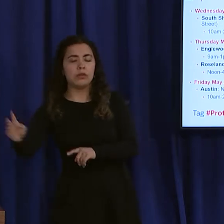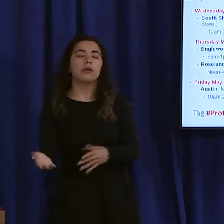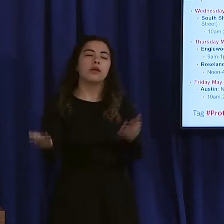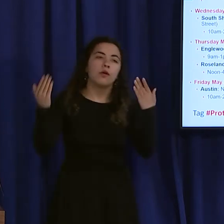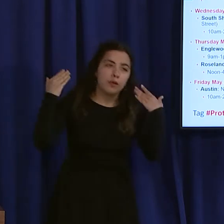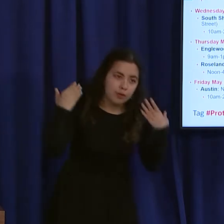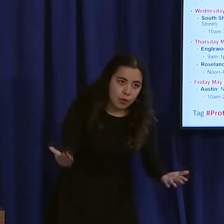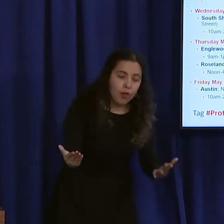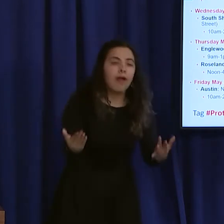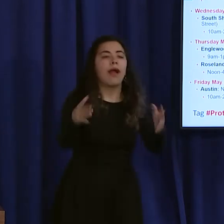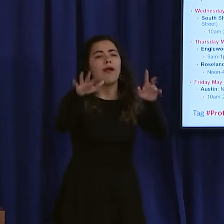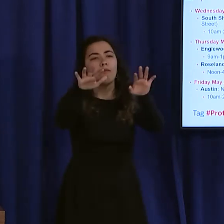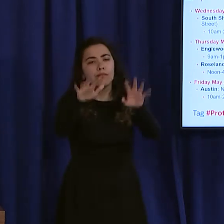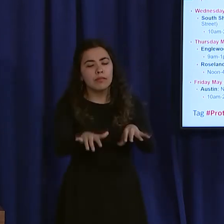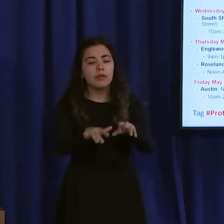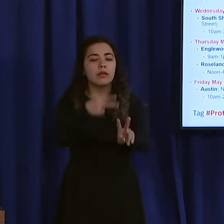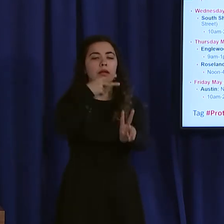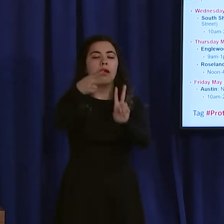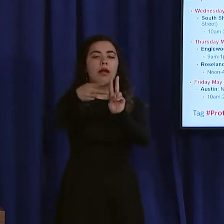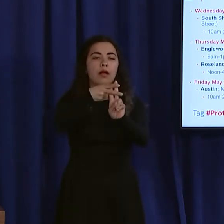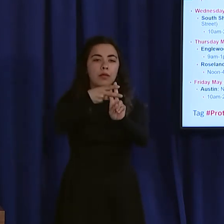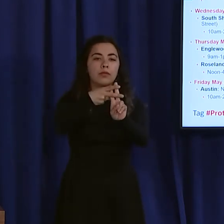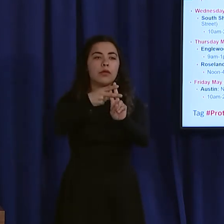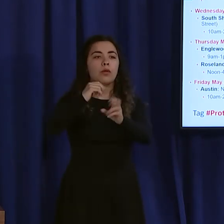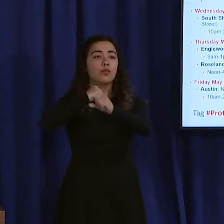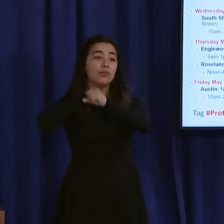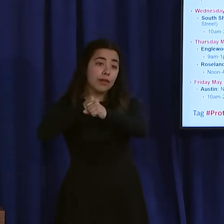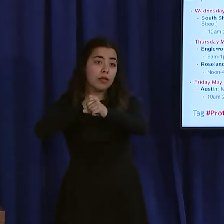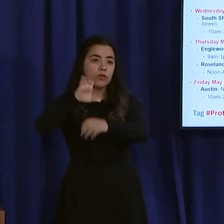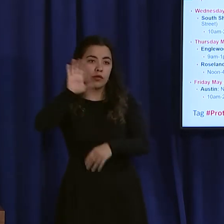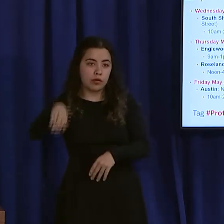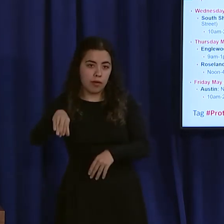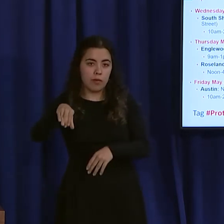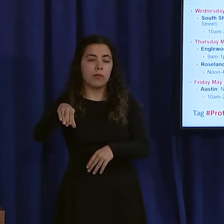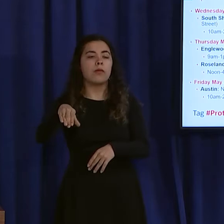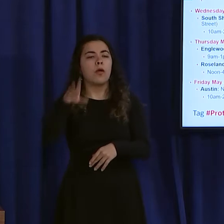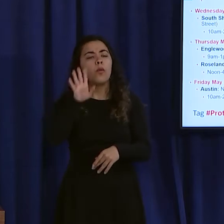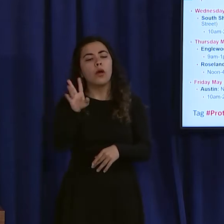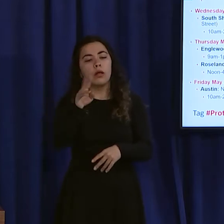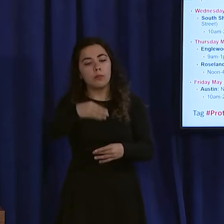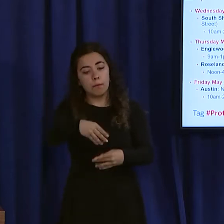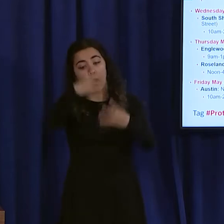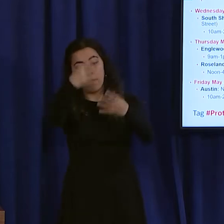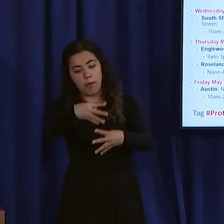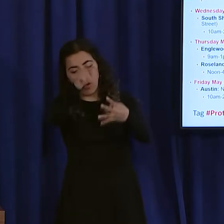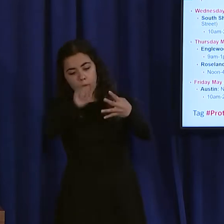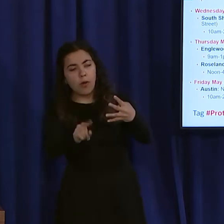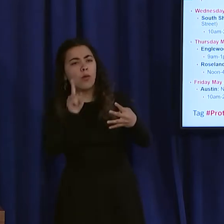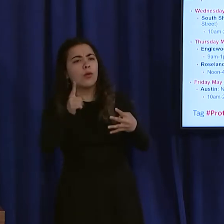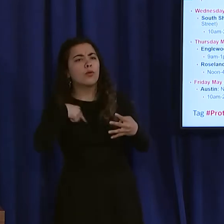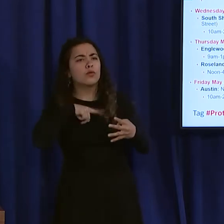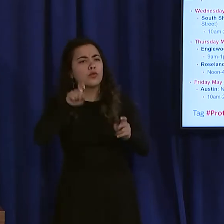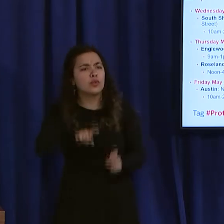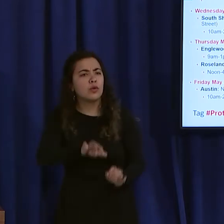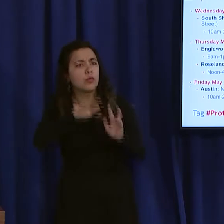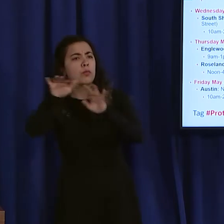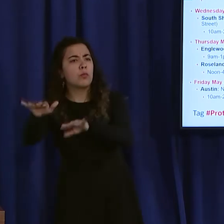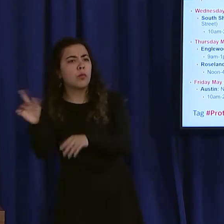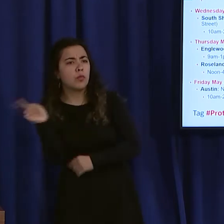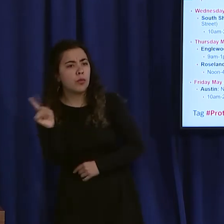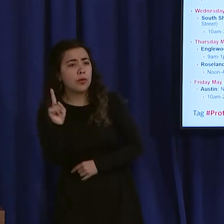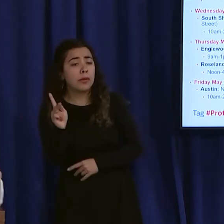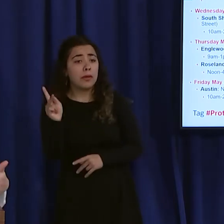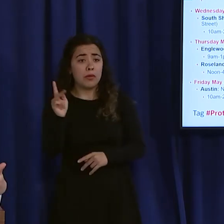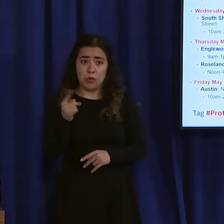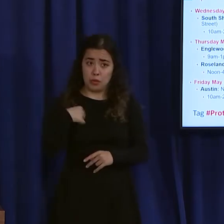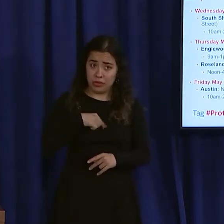#ProtectChicago to tell us where to bring the vaccination station next. If you've got an idea where people are gathering, we're looking at that. We're getting a